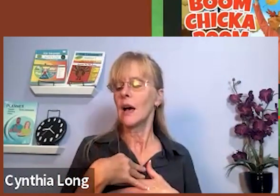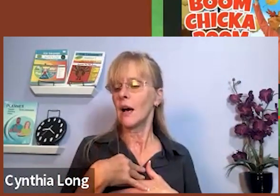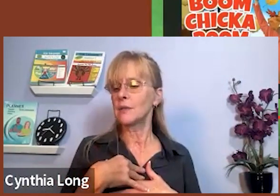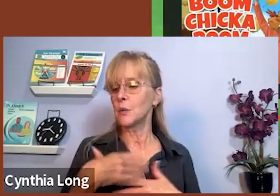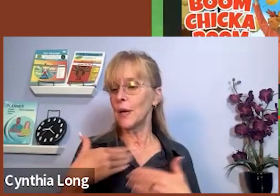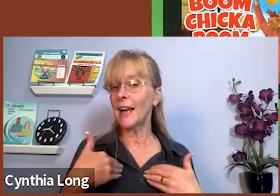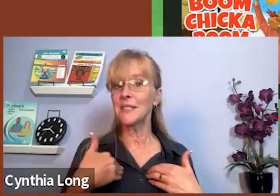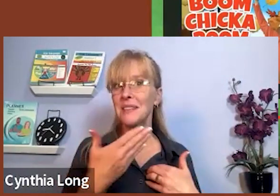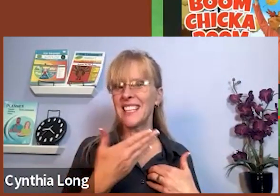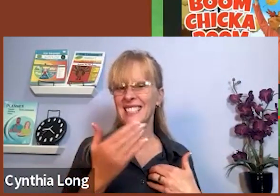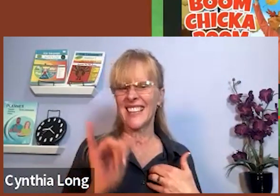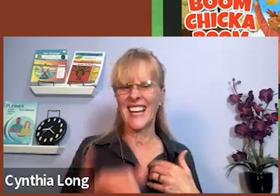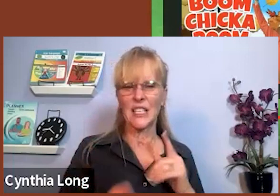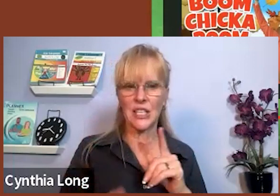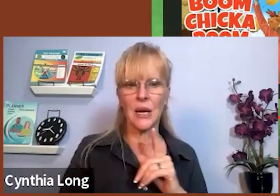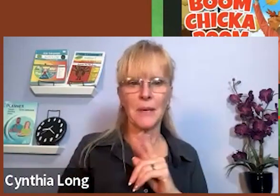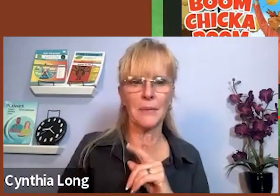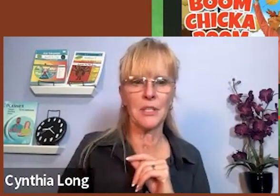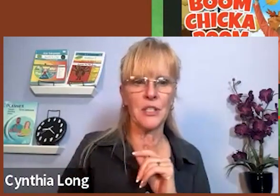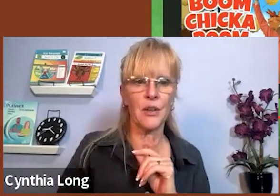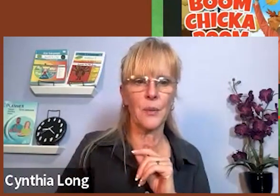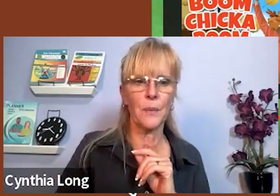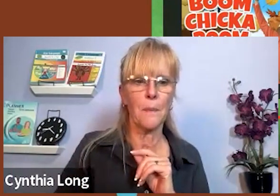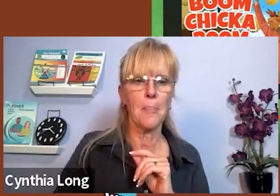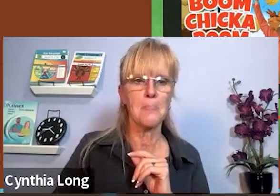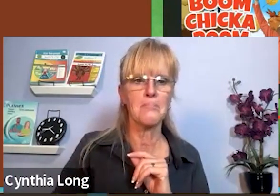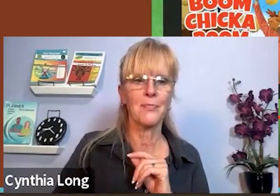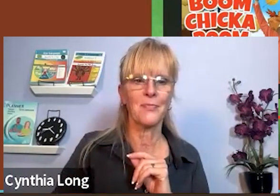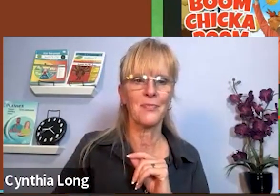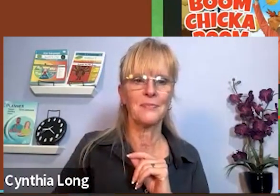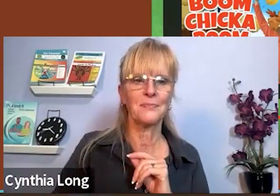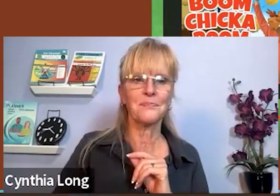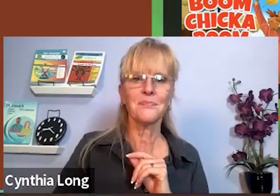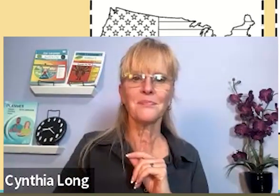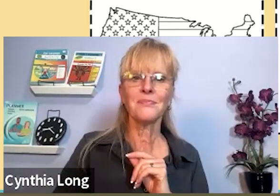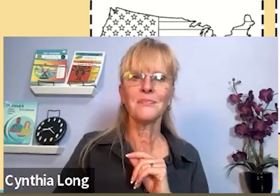coloring. So we have some things like that coming up to show